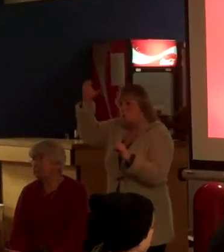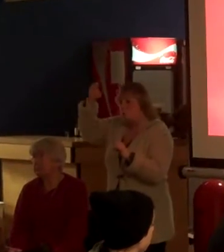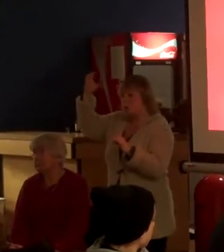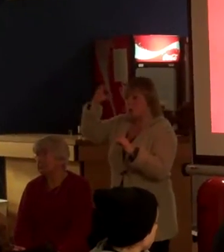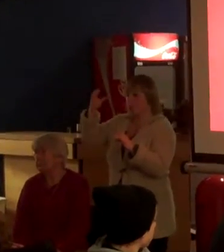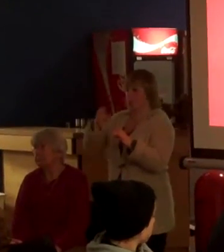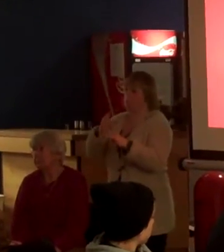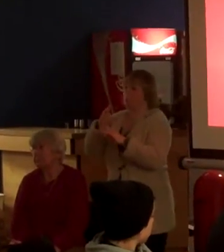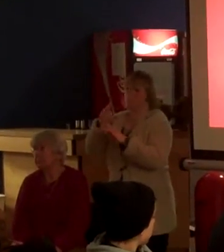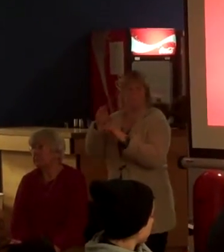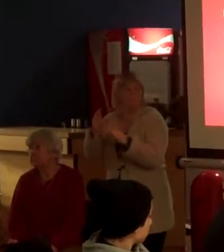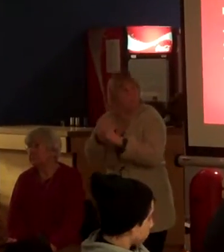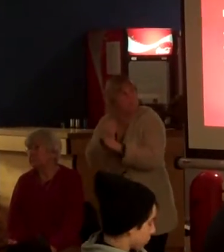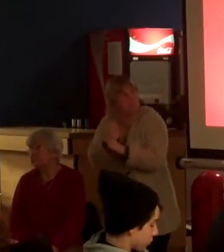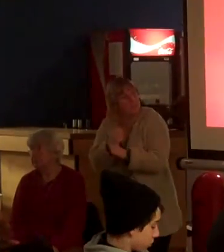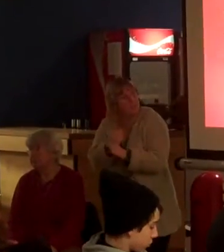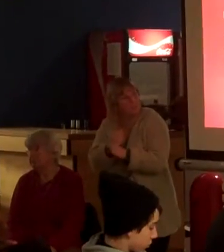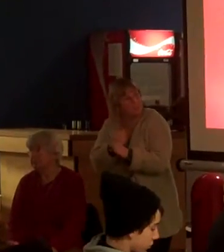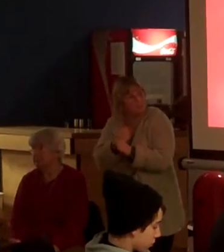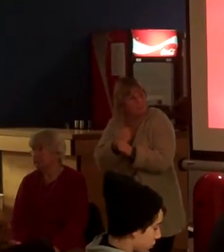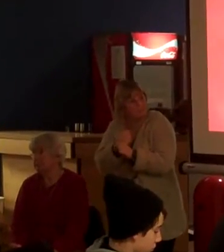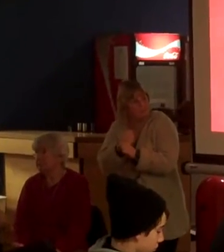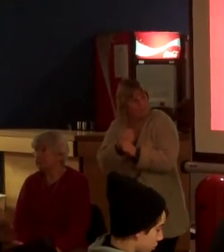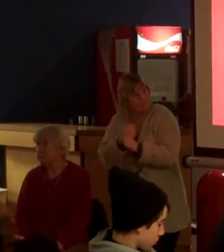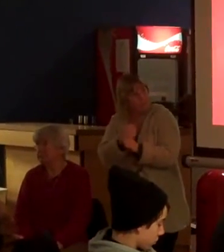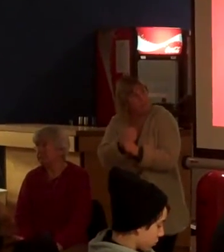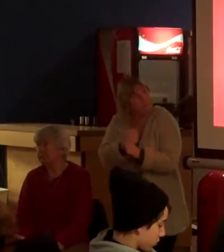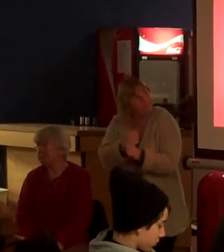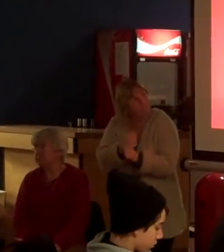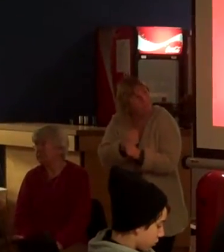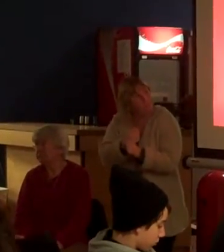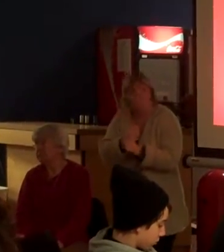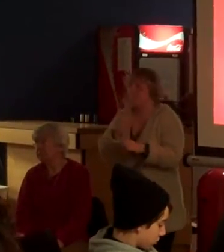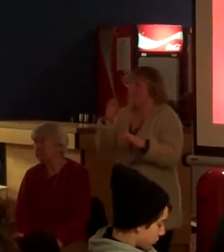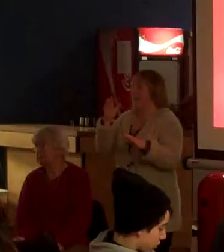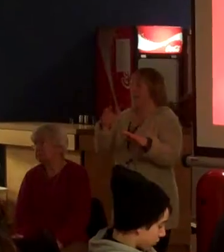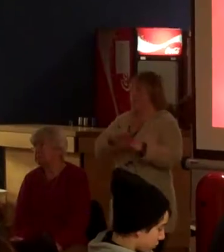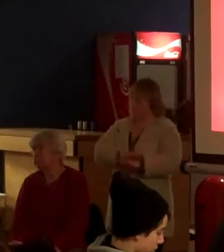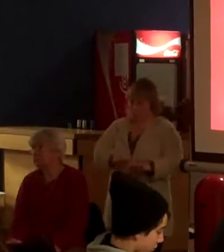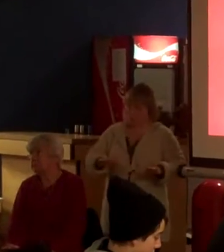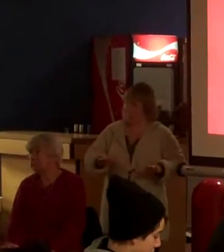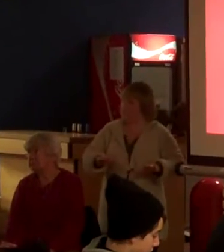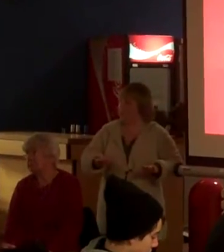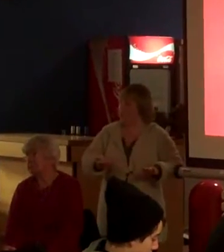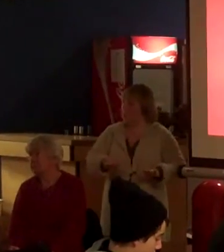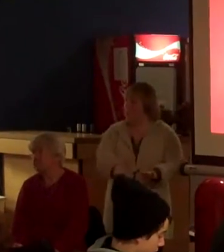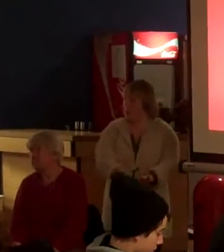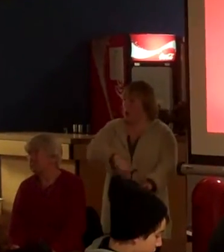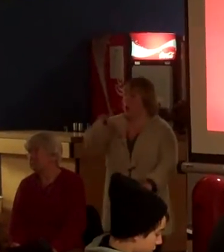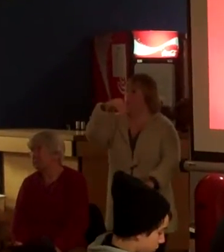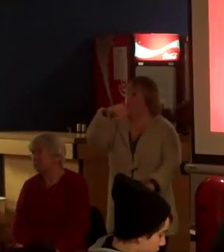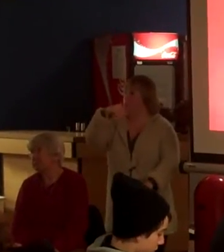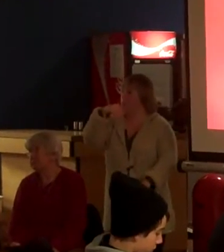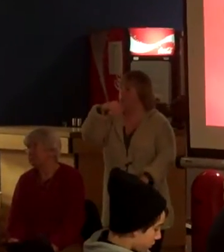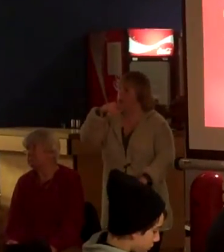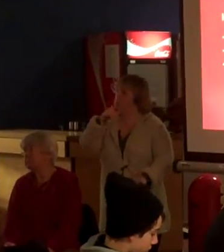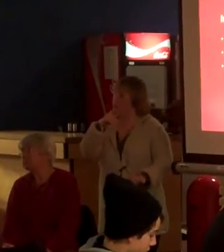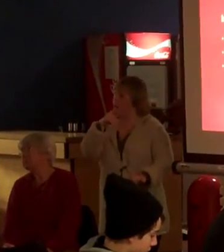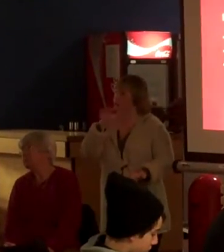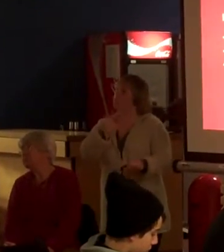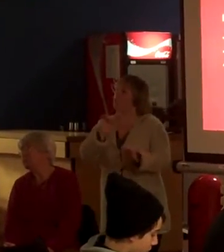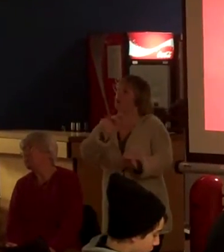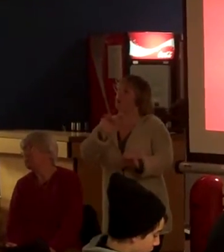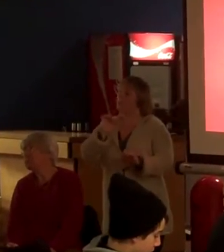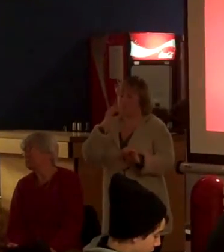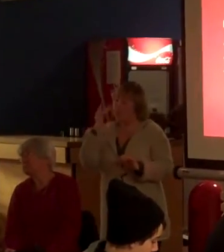are wells which are built in a such a way that they drill water from the ground, but the water is protected because the system